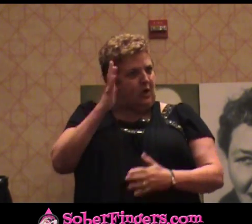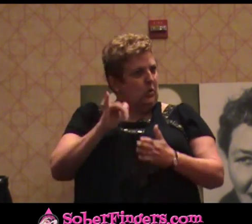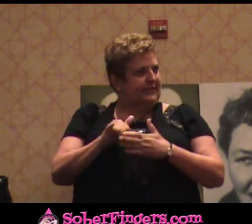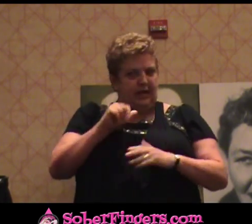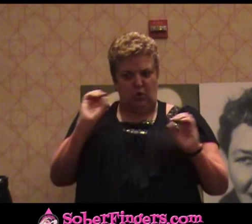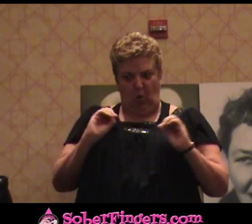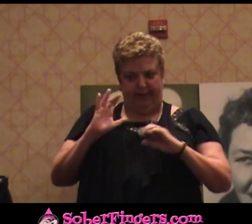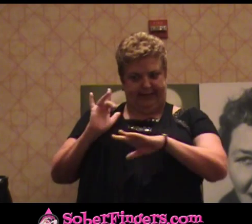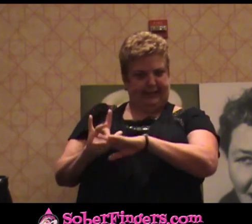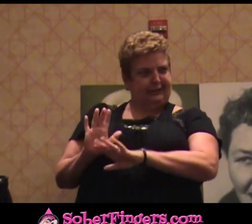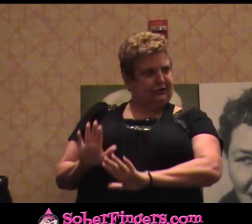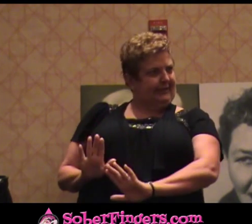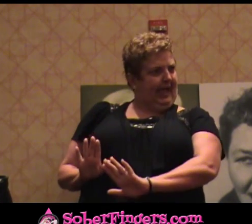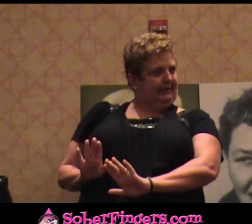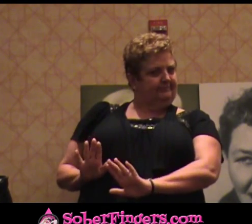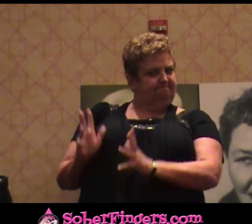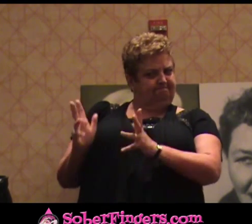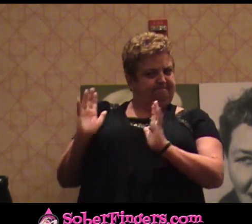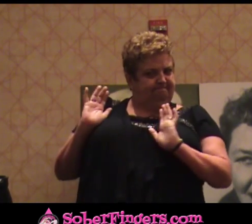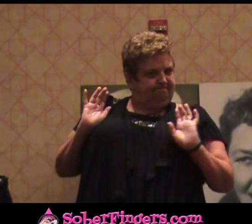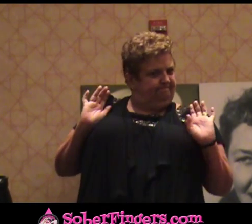ever sits in that seat.